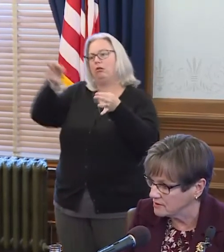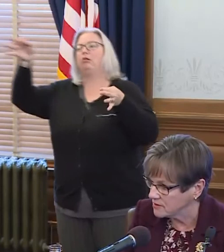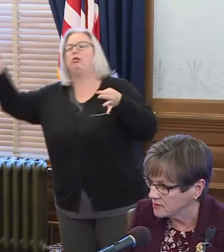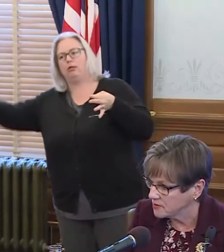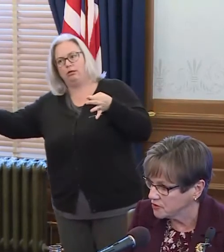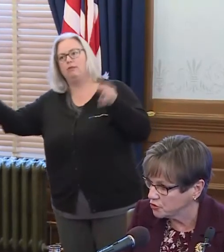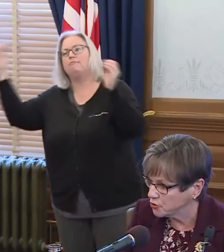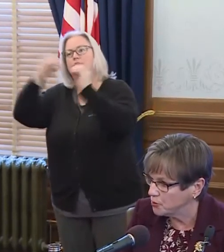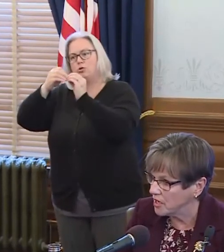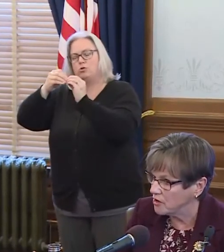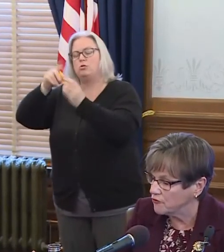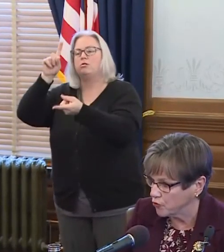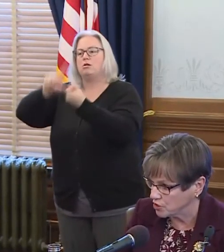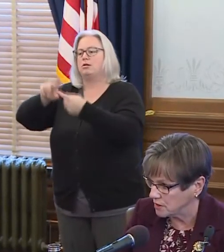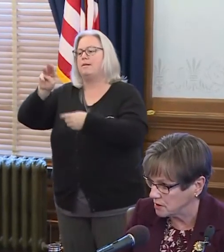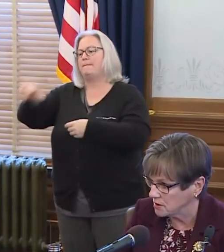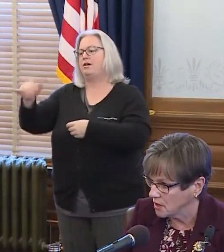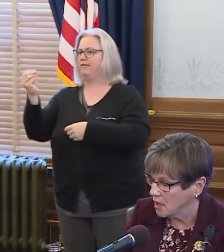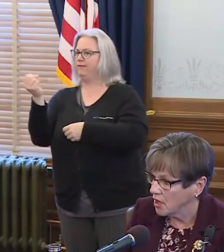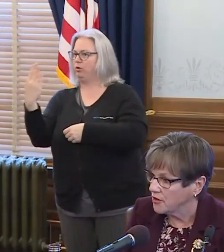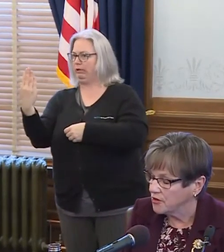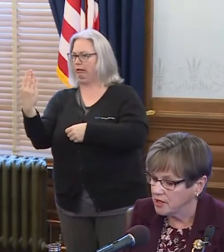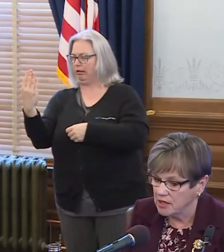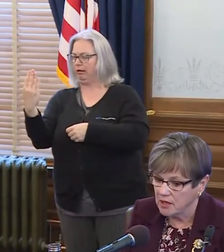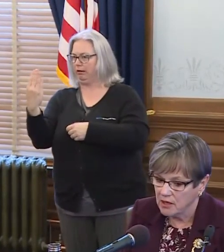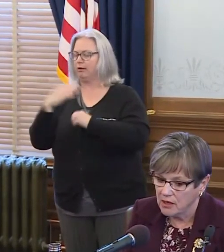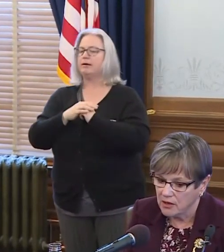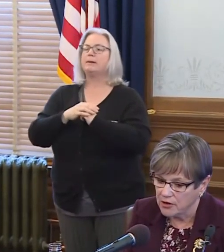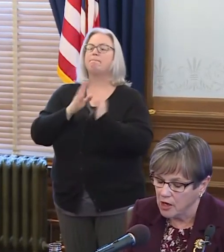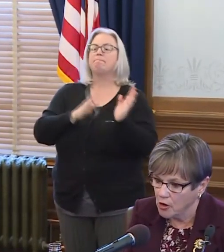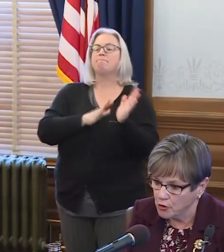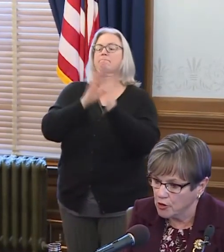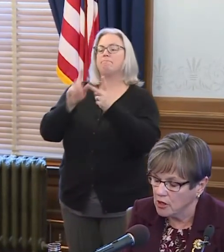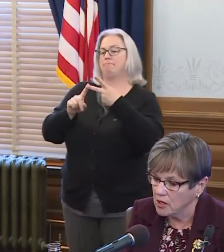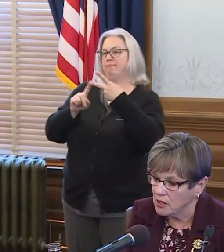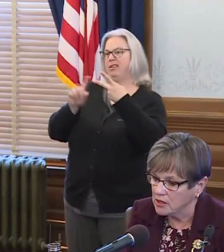that to May 14th. The